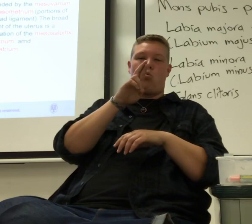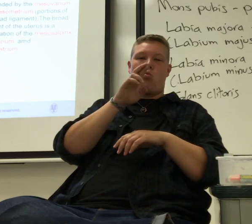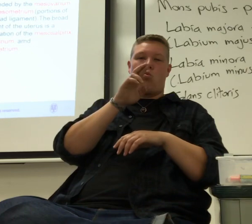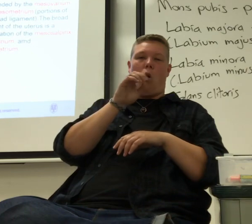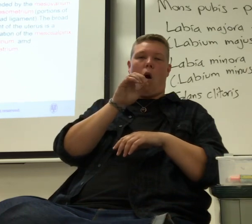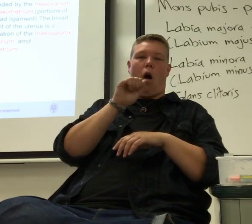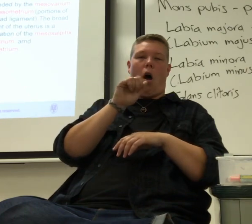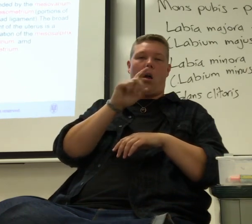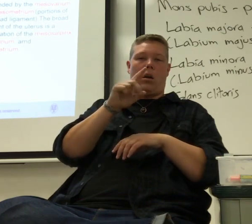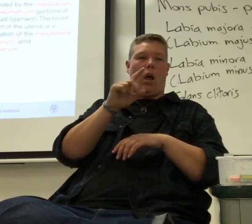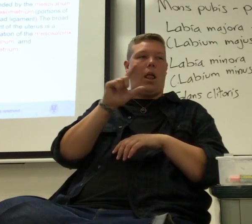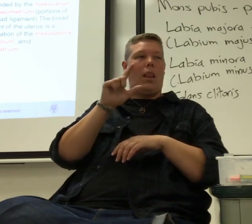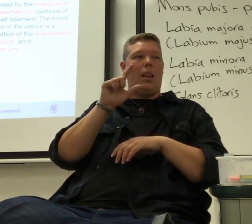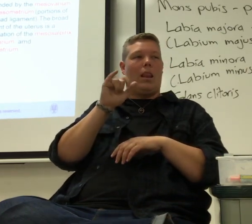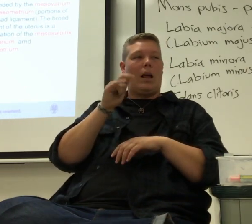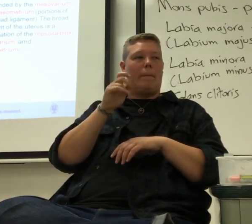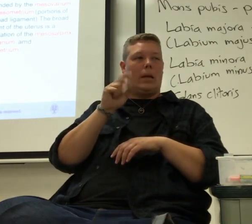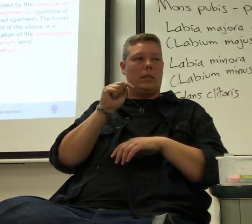it.